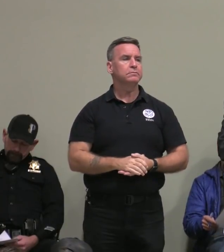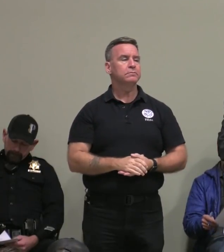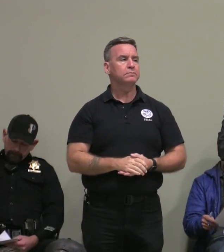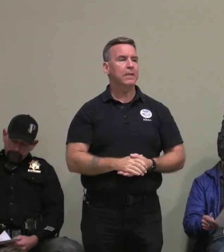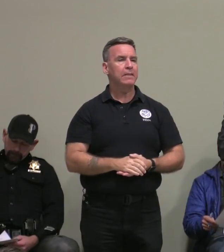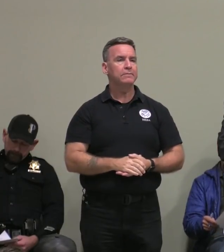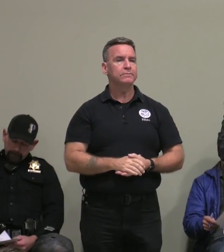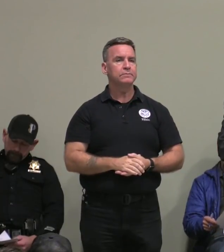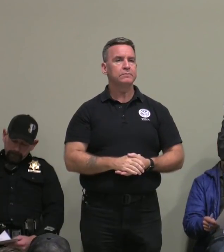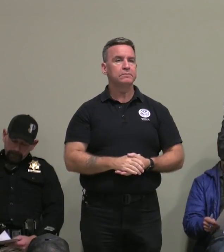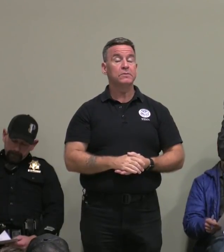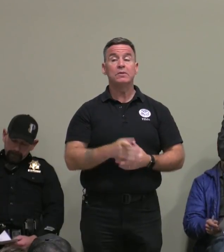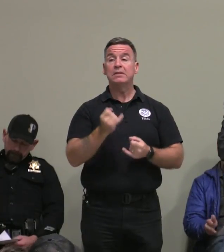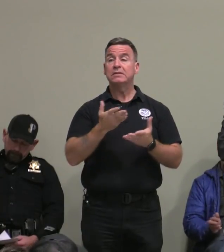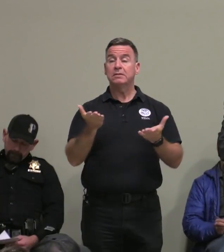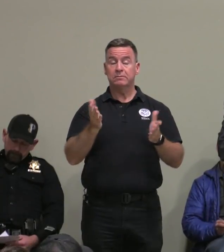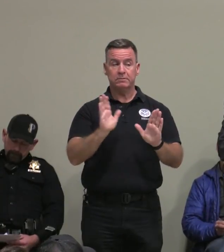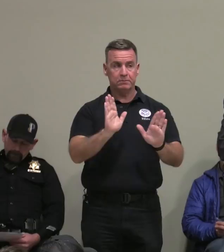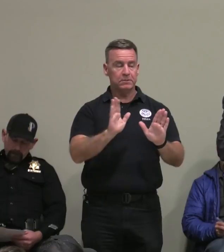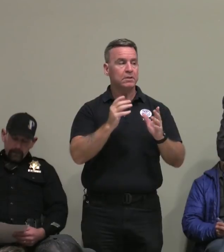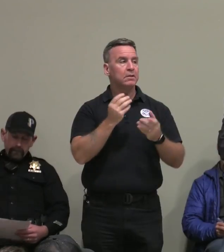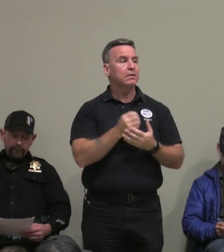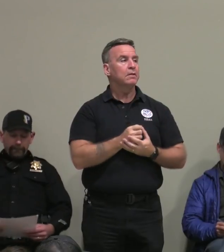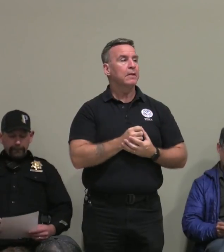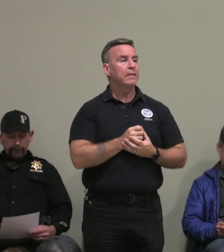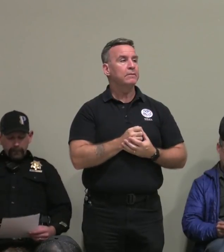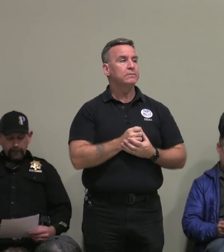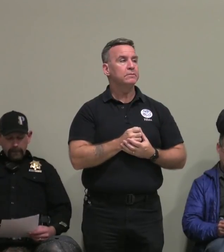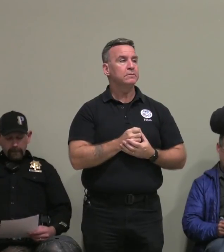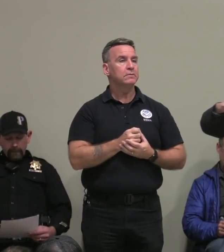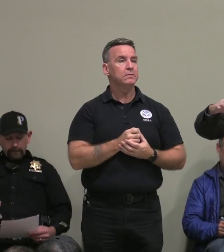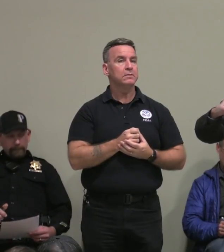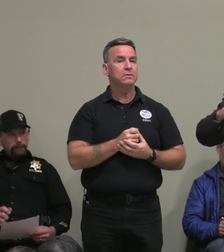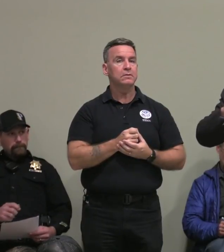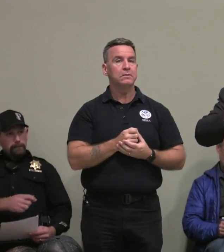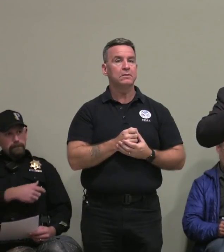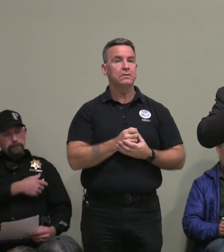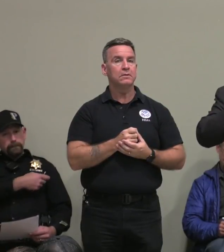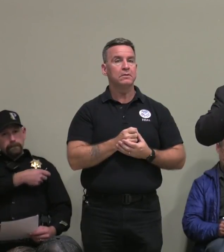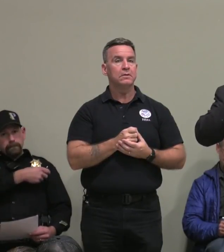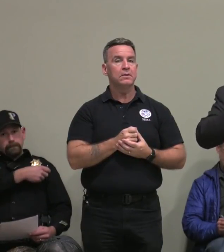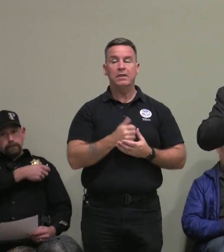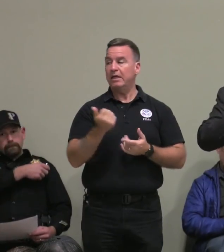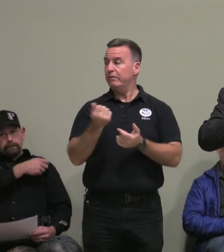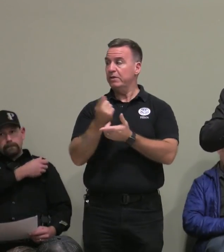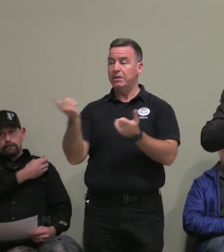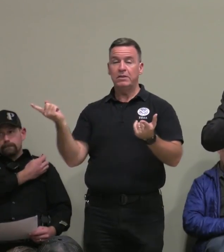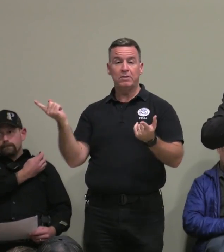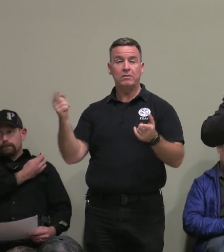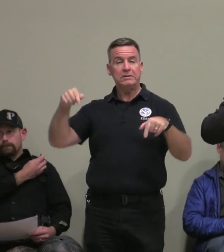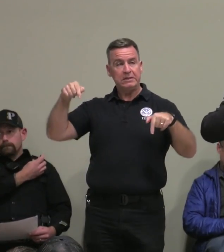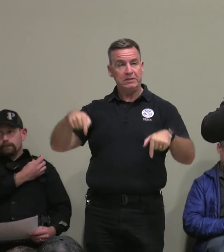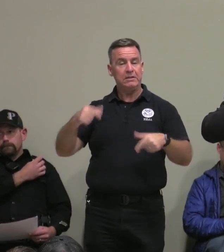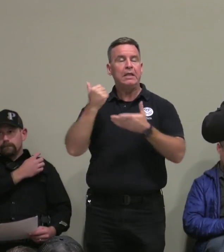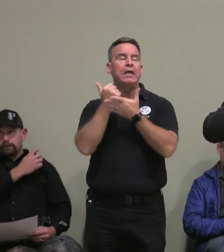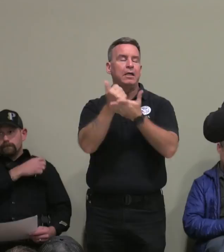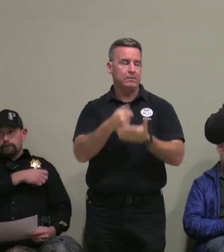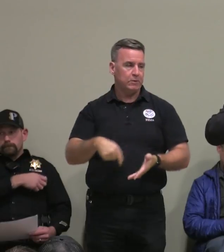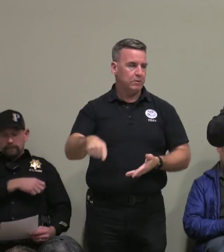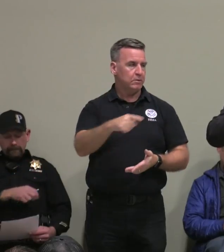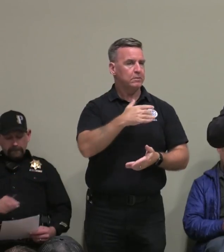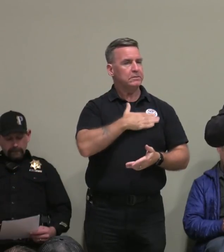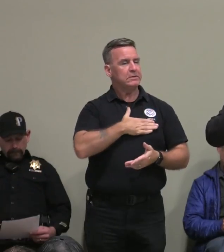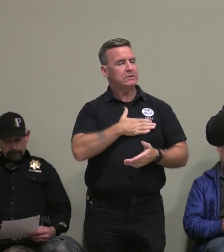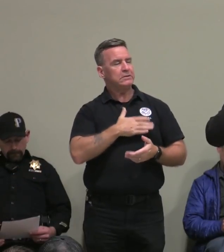me leave you this one last thing again. There's nobody here that isn't here to try, but to help you. Please be as